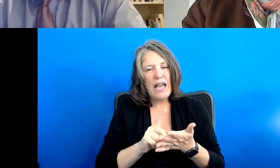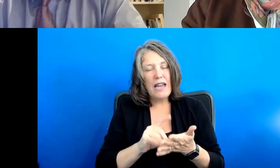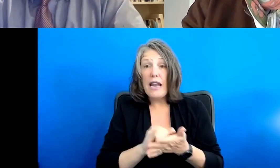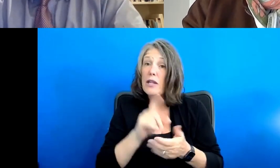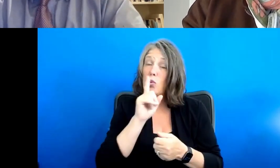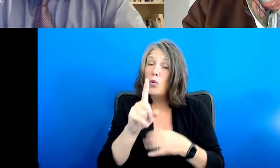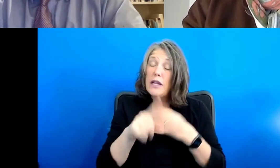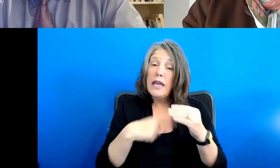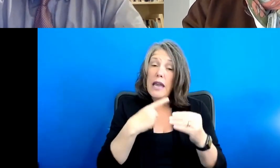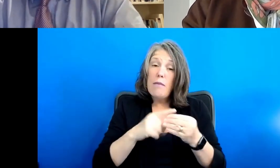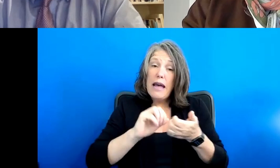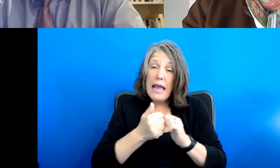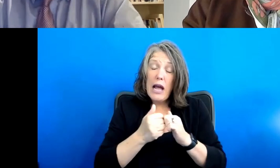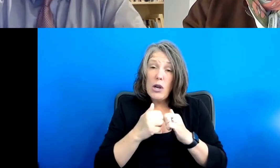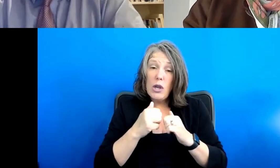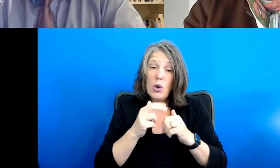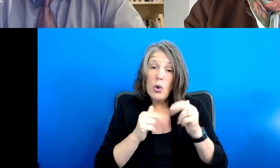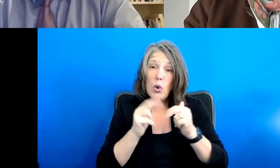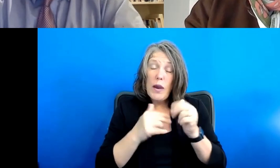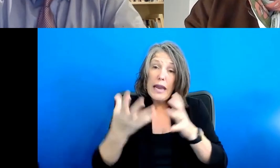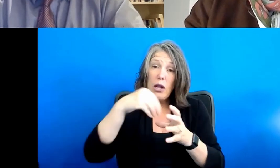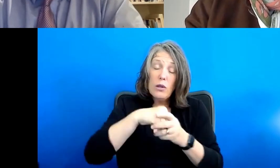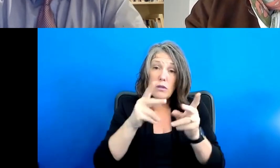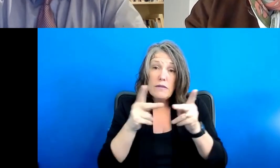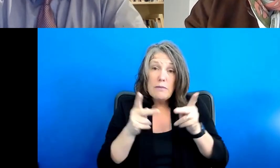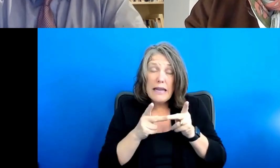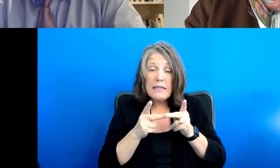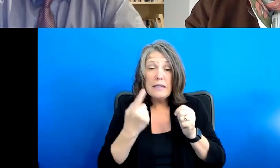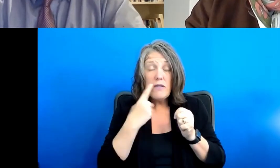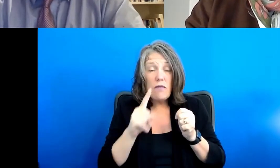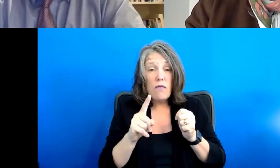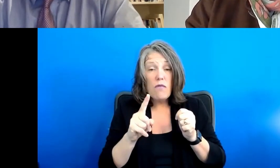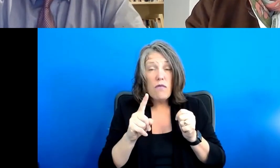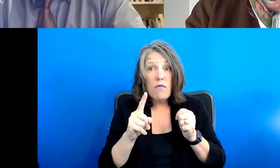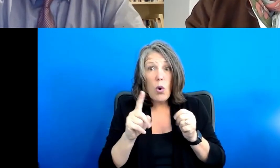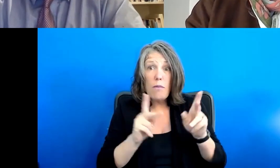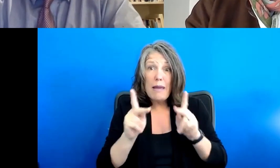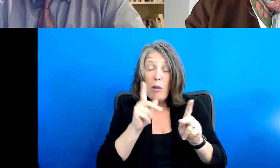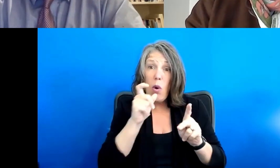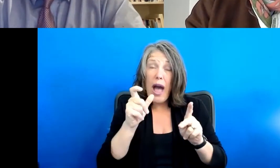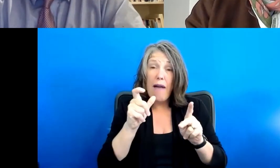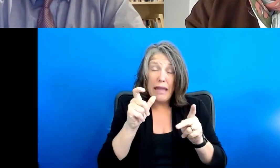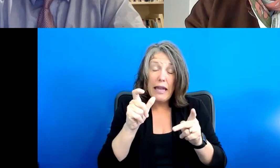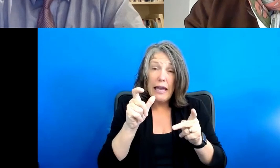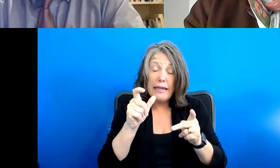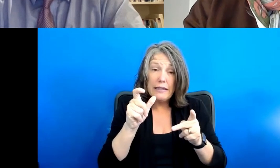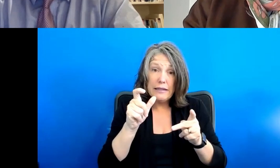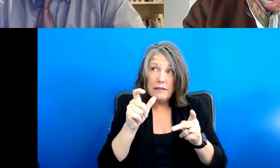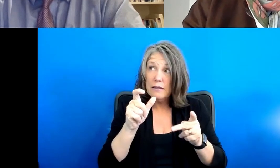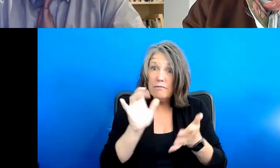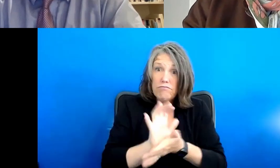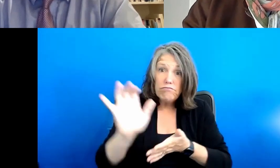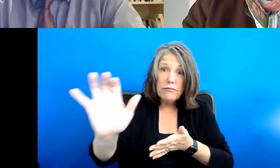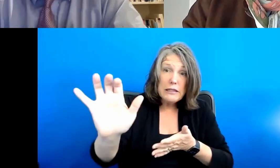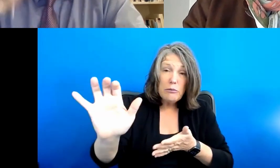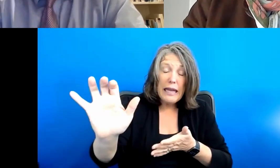about how do you create inclusive spaces for displaced populations, including people with disabilities